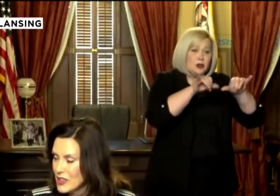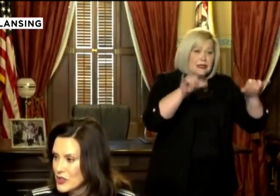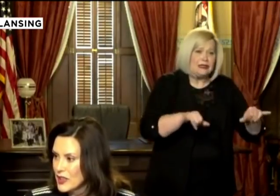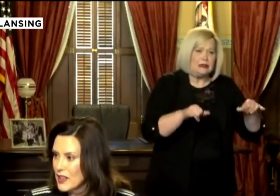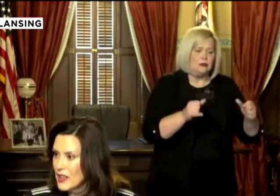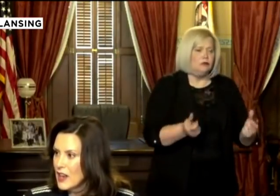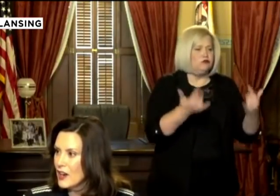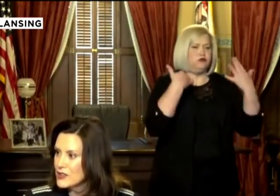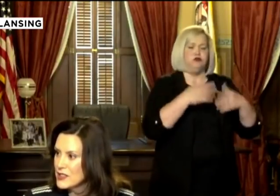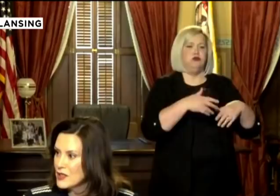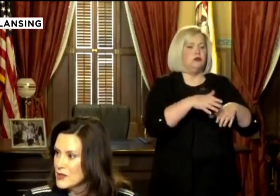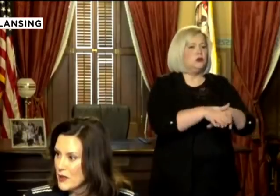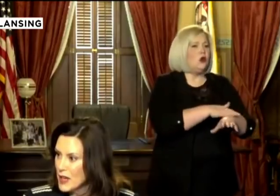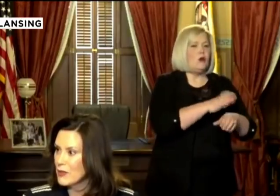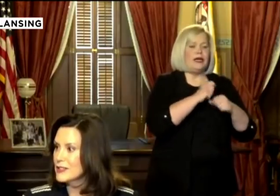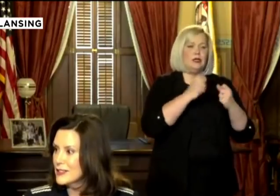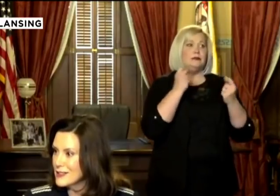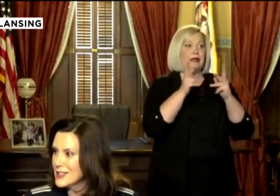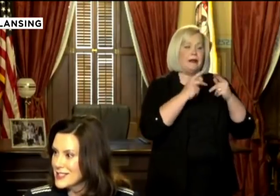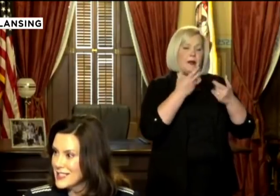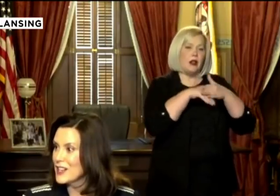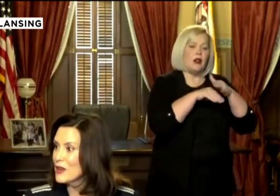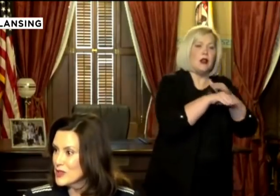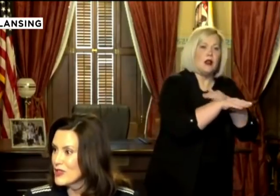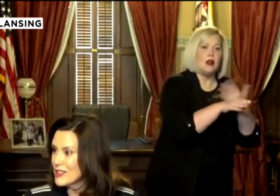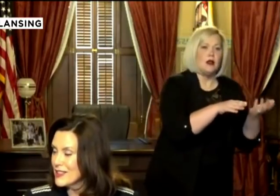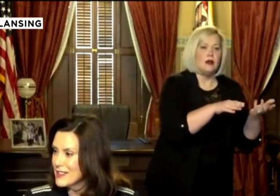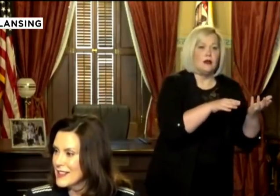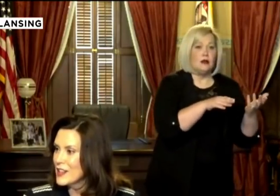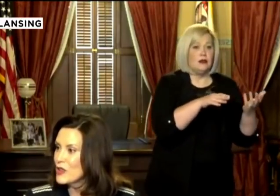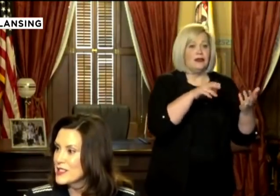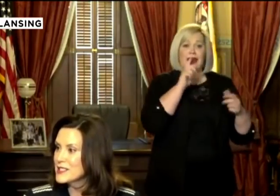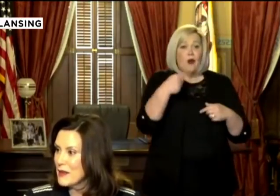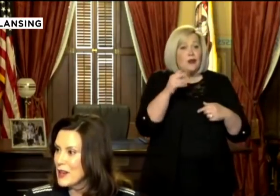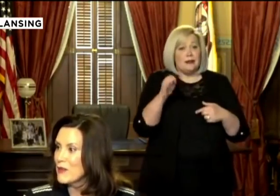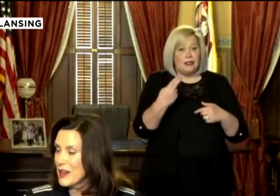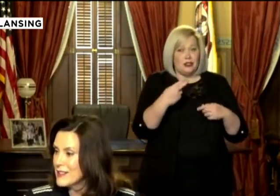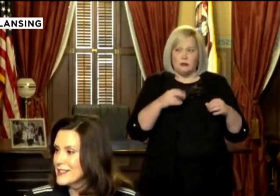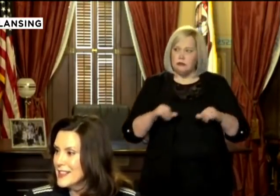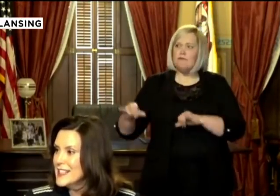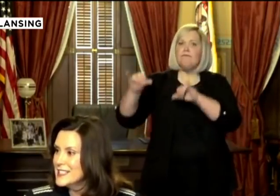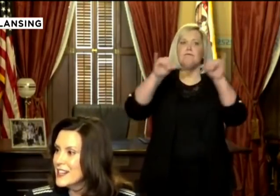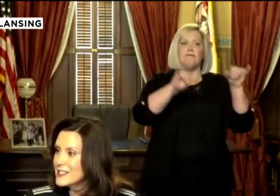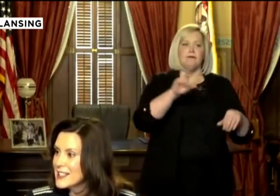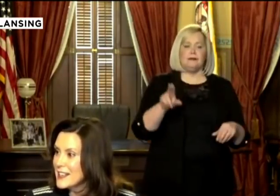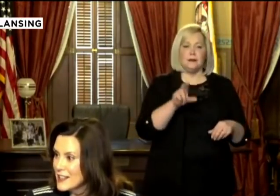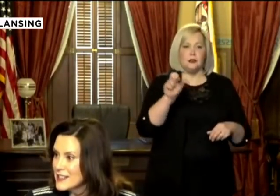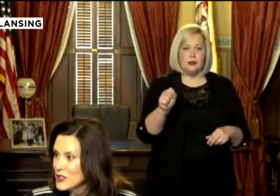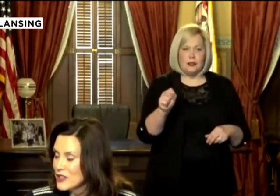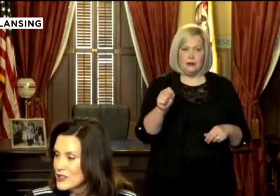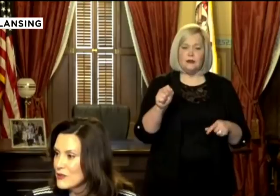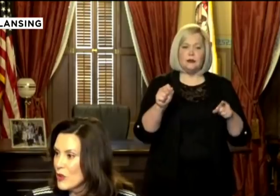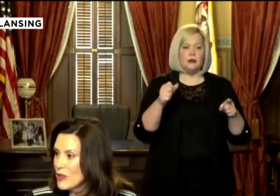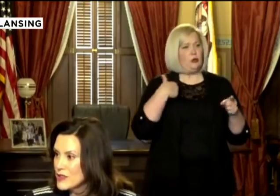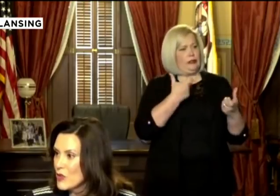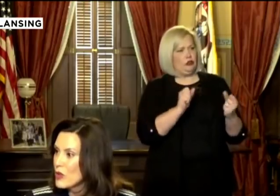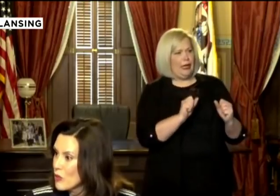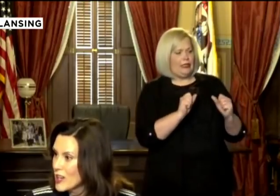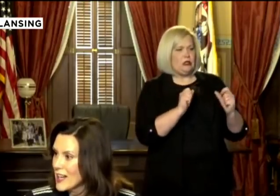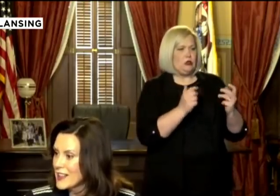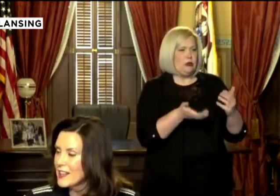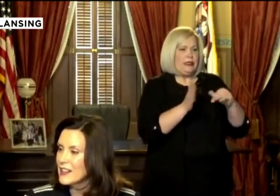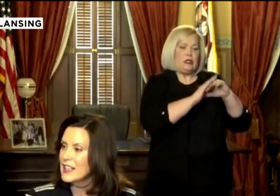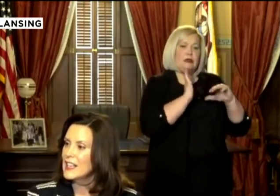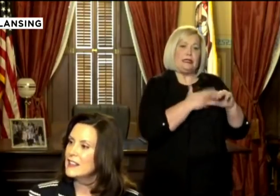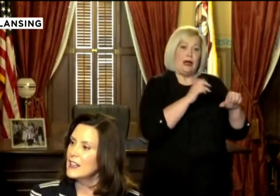it's across the country. Our system's been able to stand up to the increased demand, but it does need additional support, and so